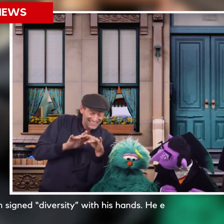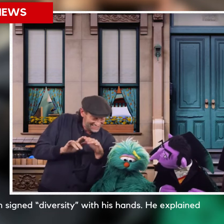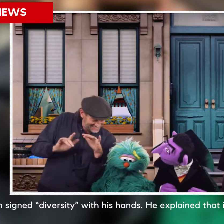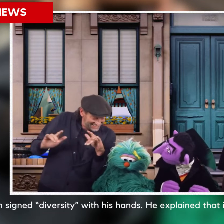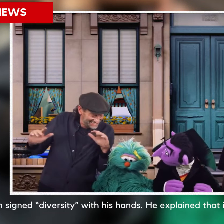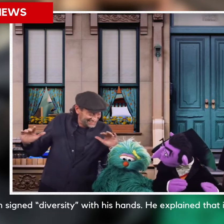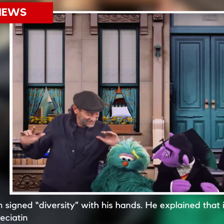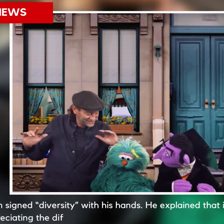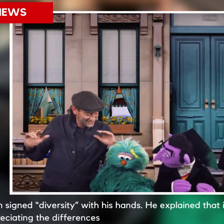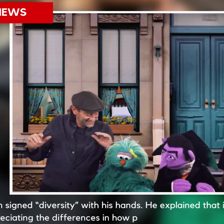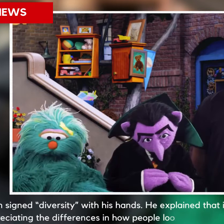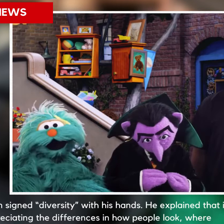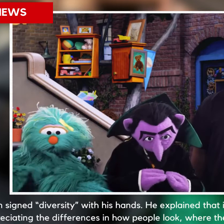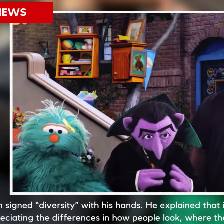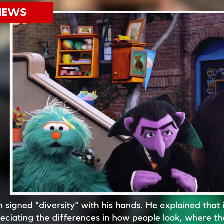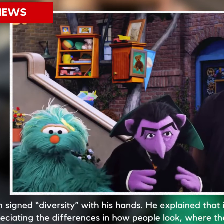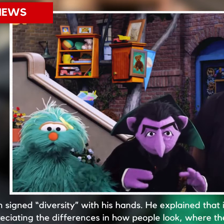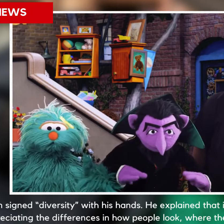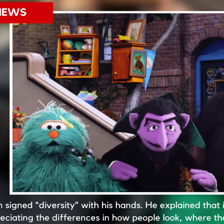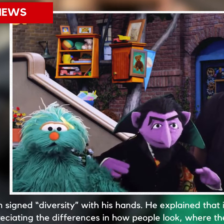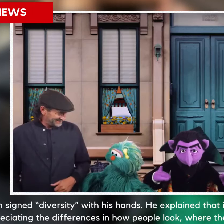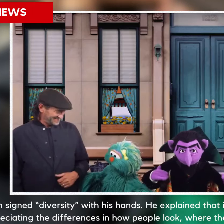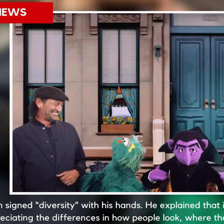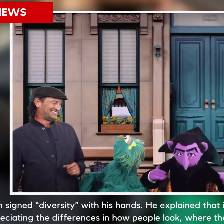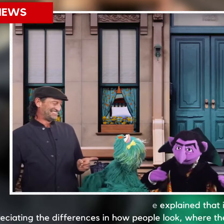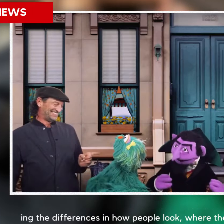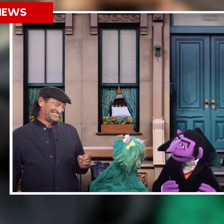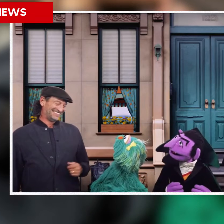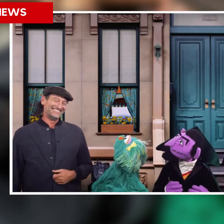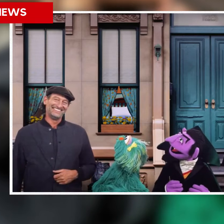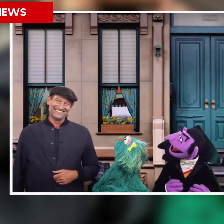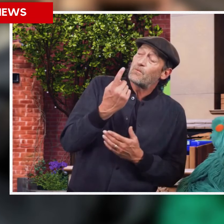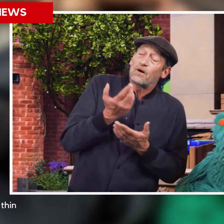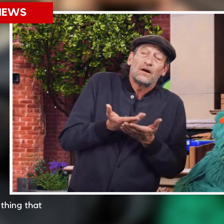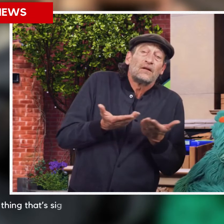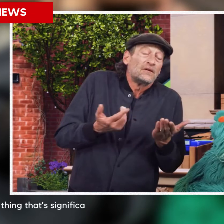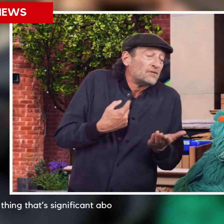Diversity. Sign it with me. Diversity. Diversity.